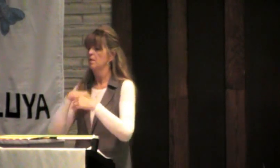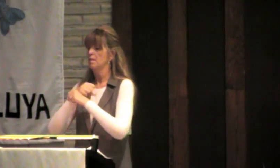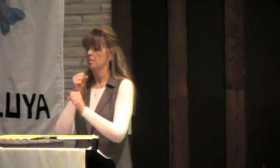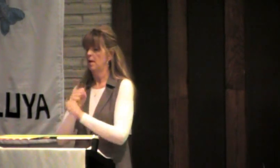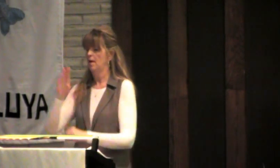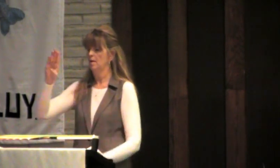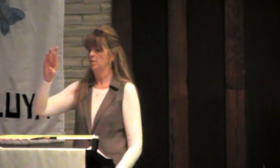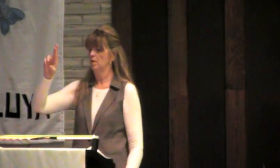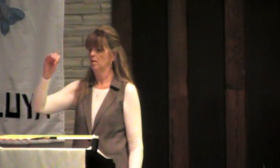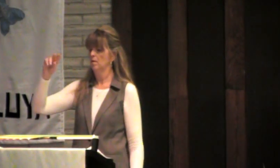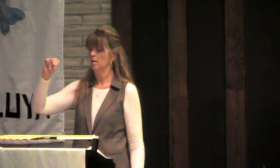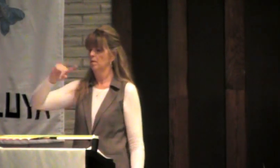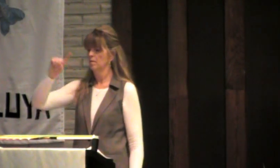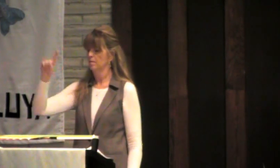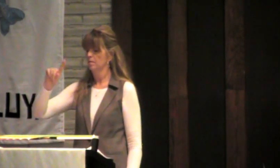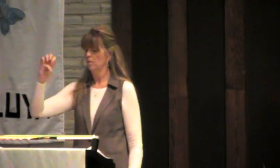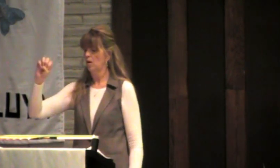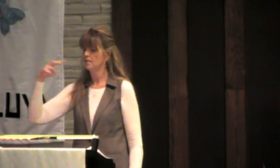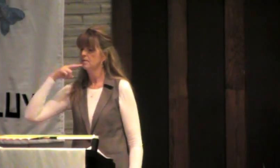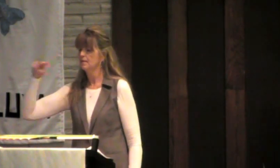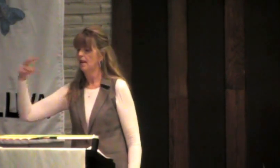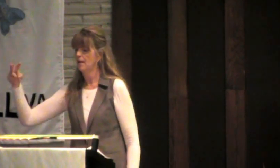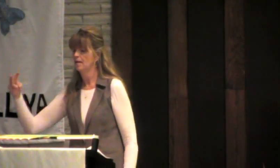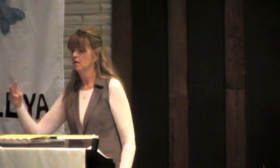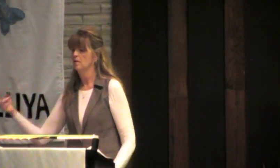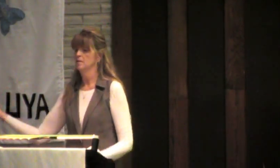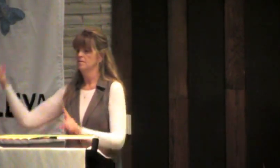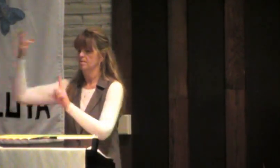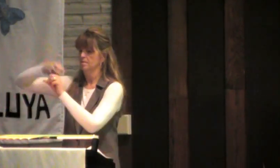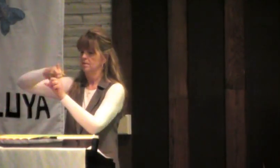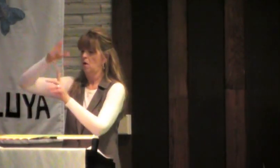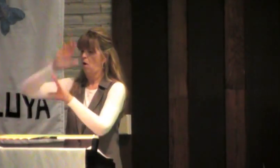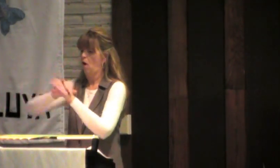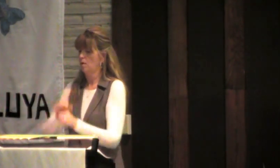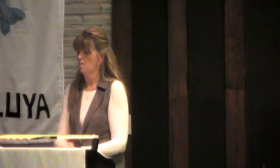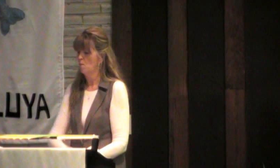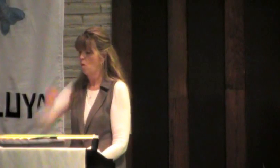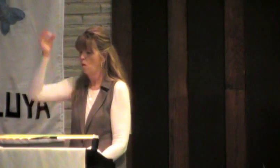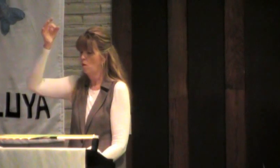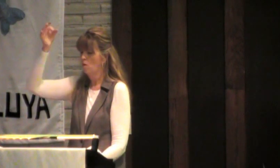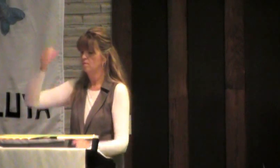So Moses made a bronze snake and put it up on a pole.